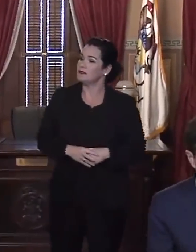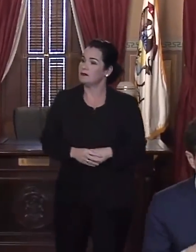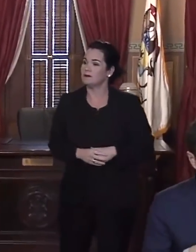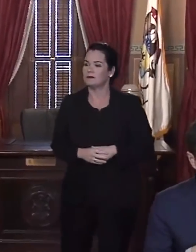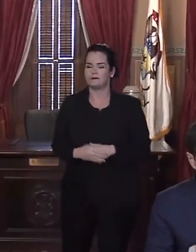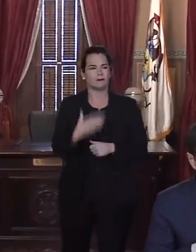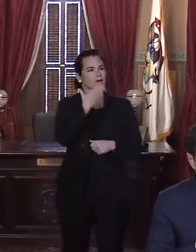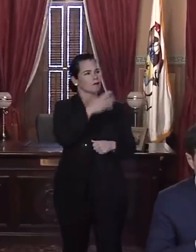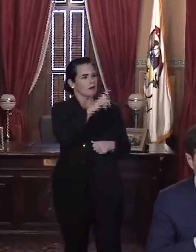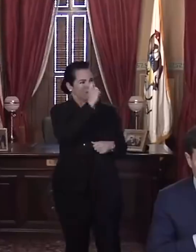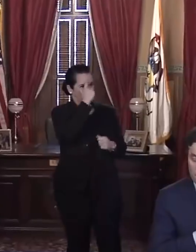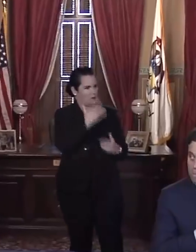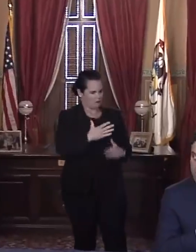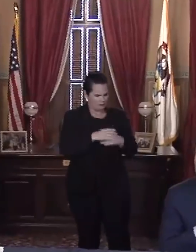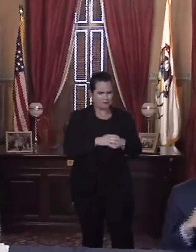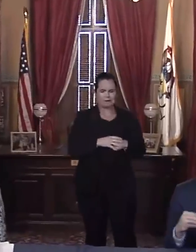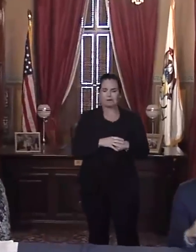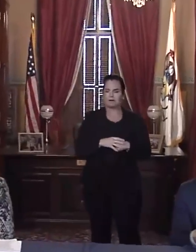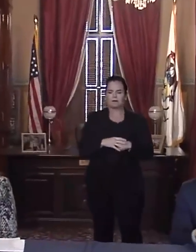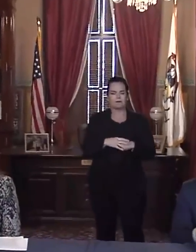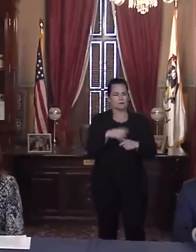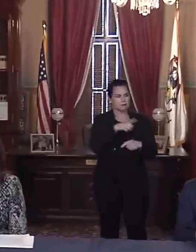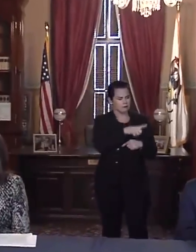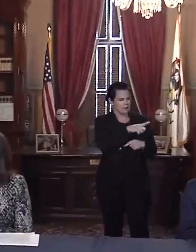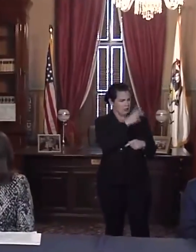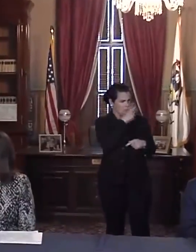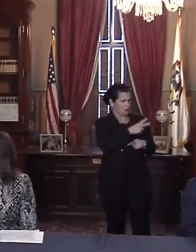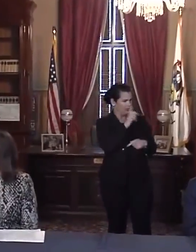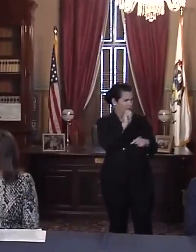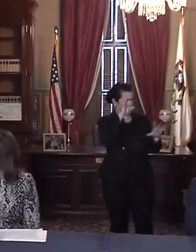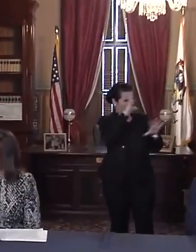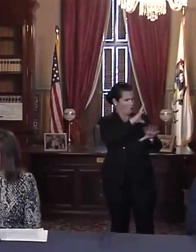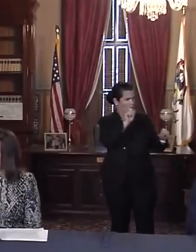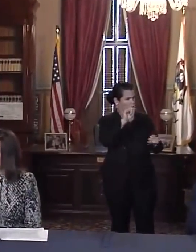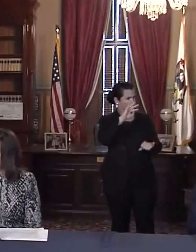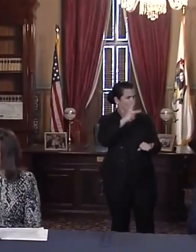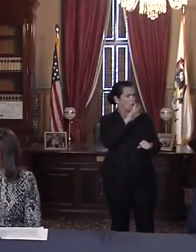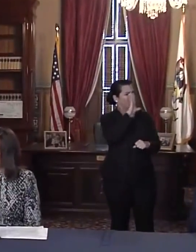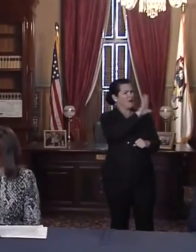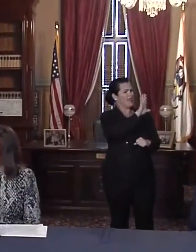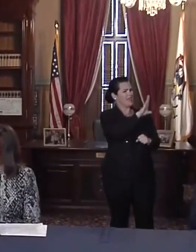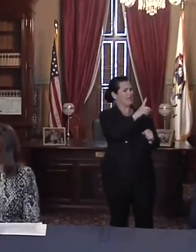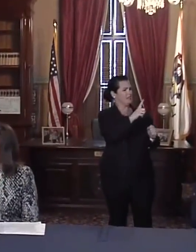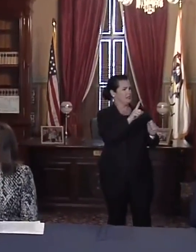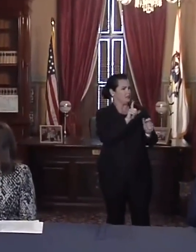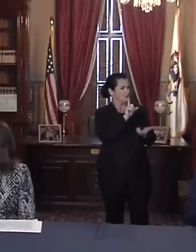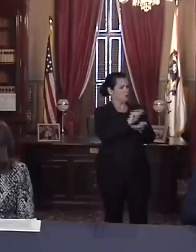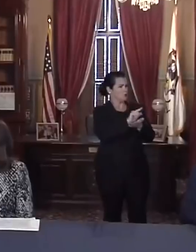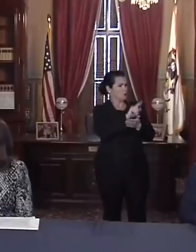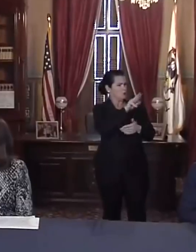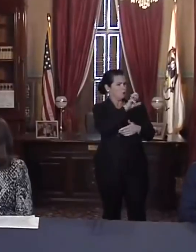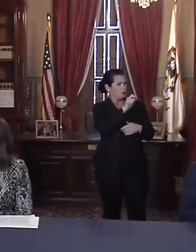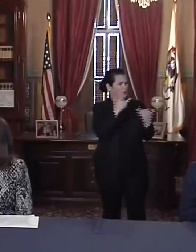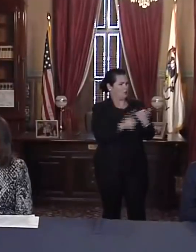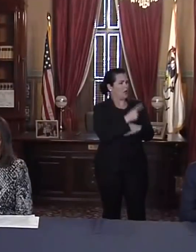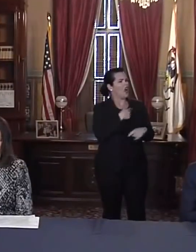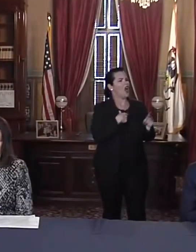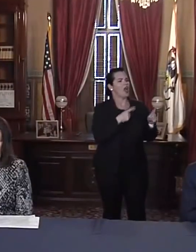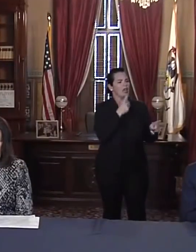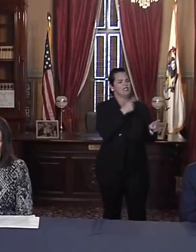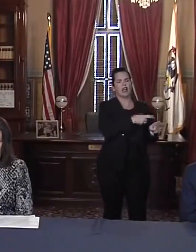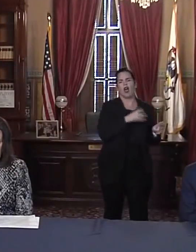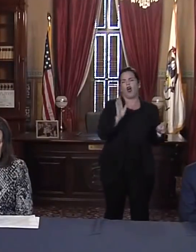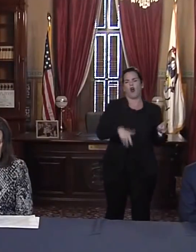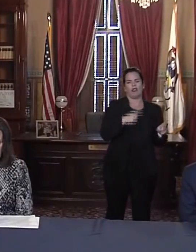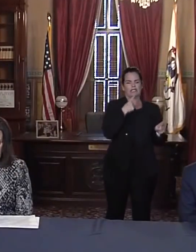Thank you, Governor. I don't know if you saw the President's tweet today. He said some of the fake news are saying that it is the governor's decision to open